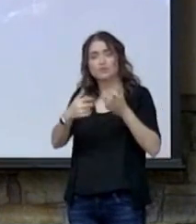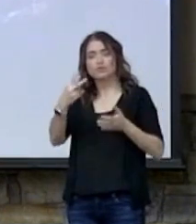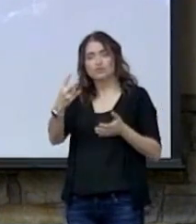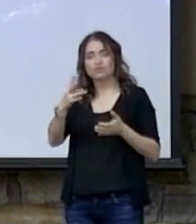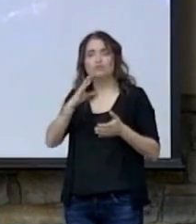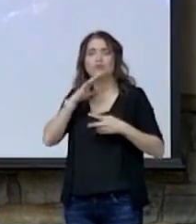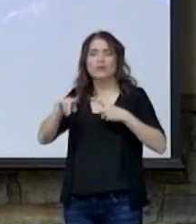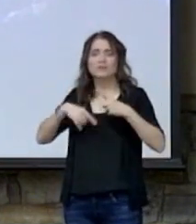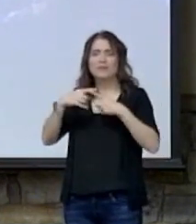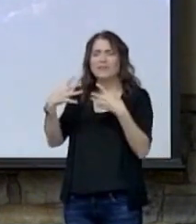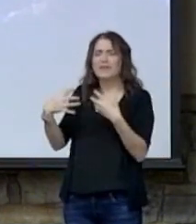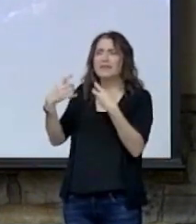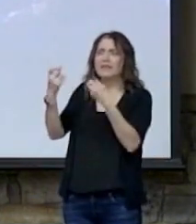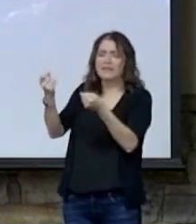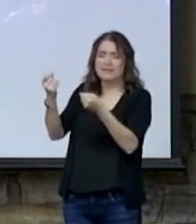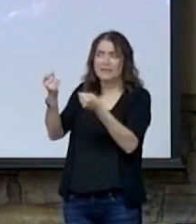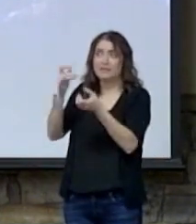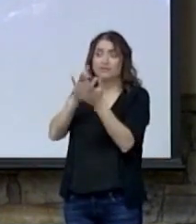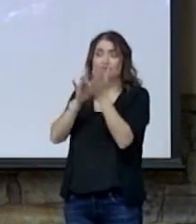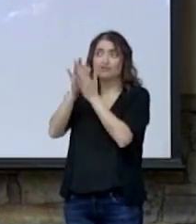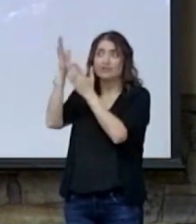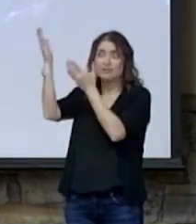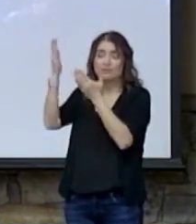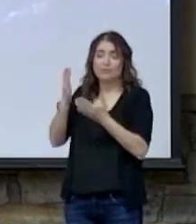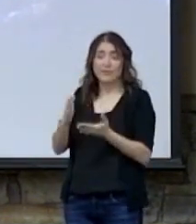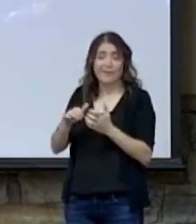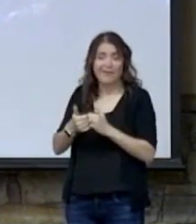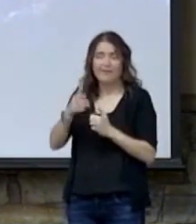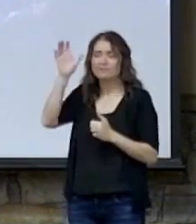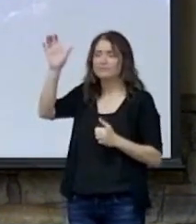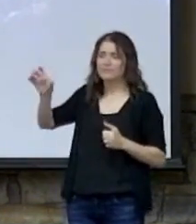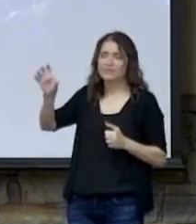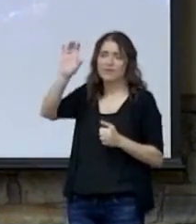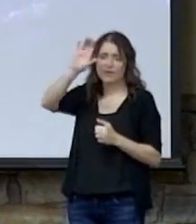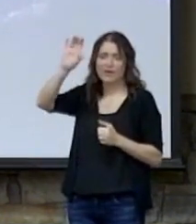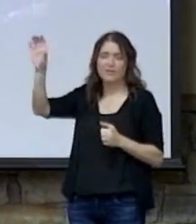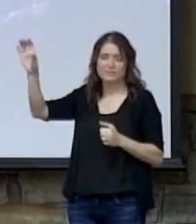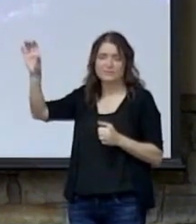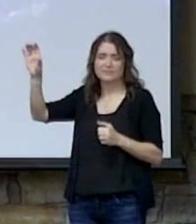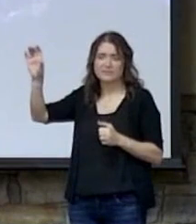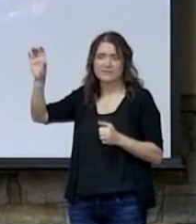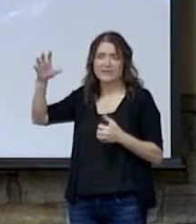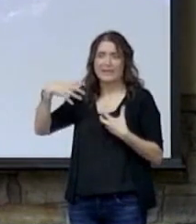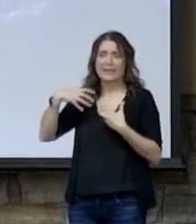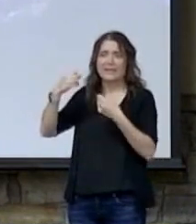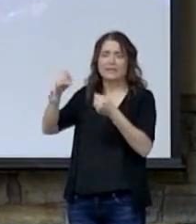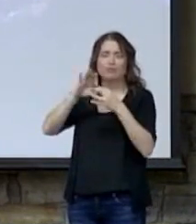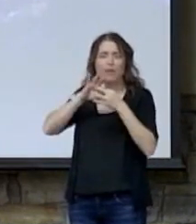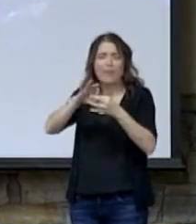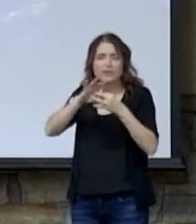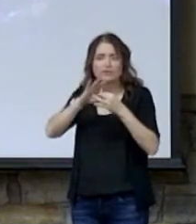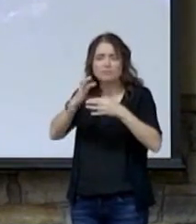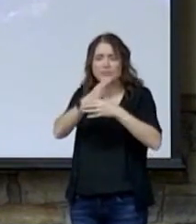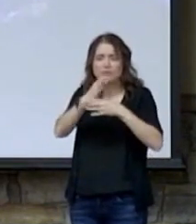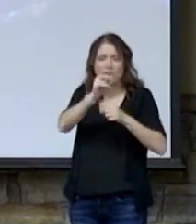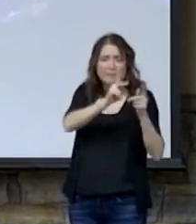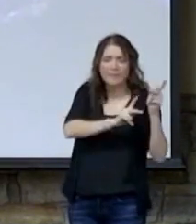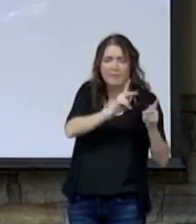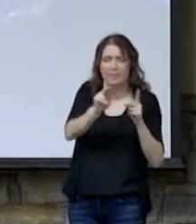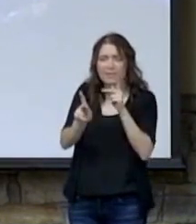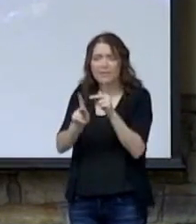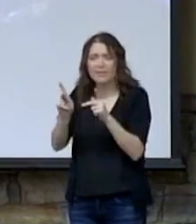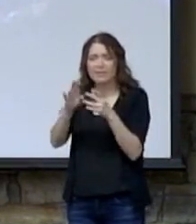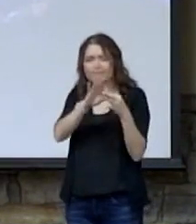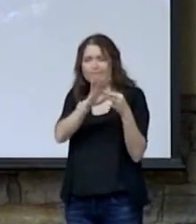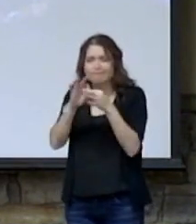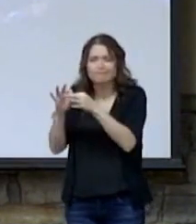the cross. And He has the ability to heal relationships between people. that would never be able to be healed under any